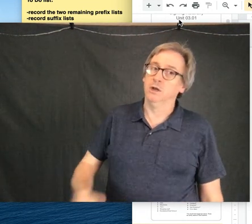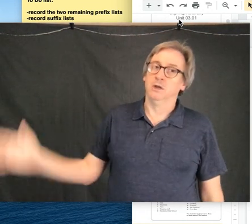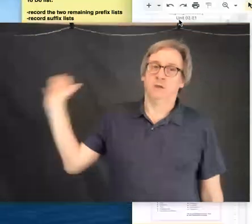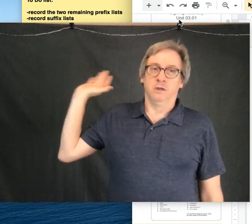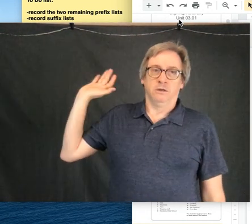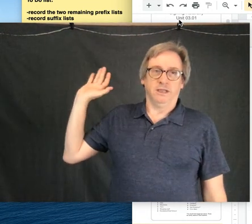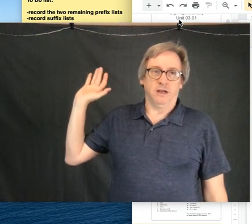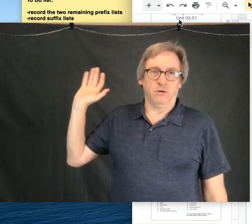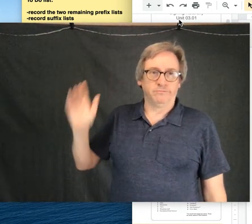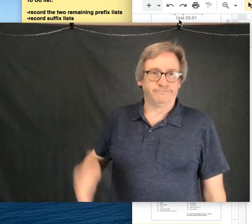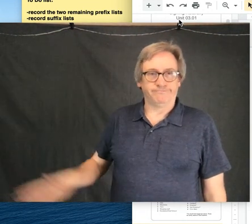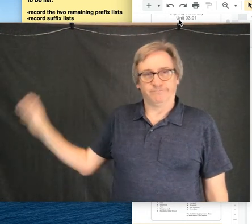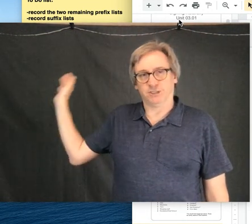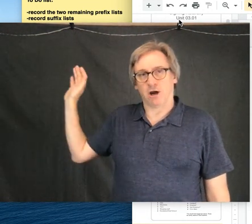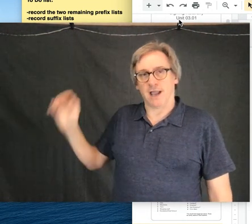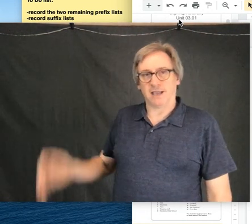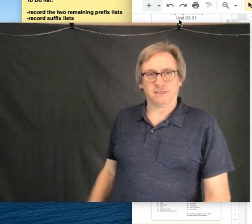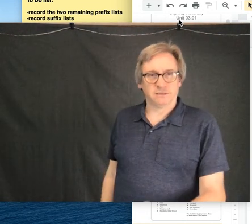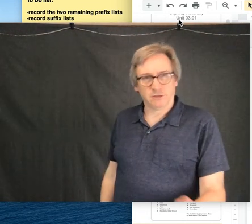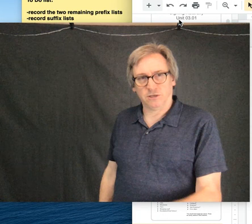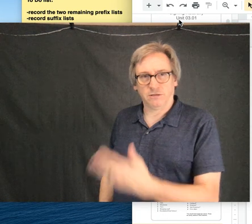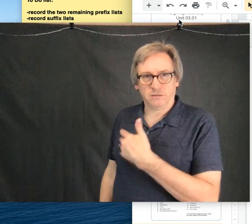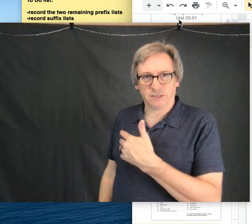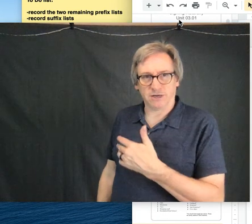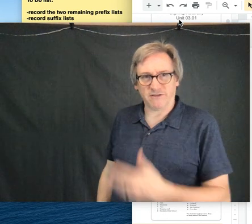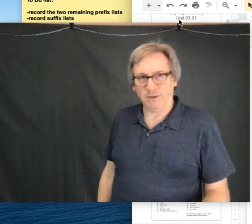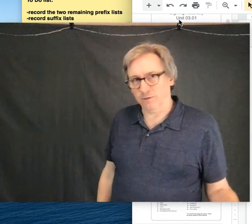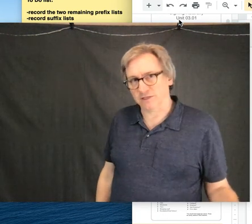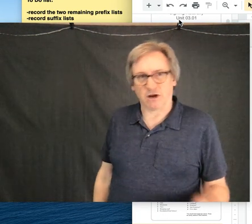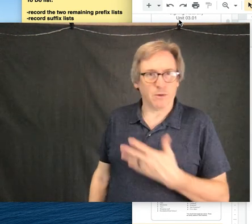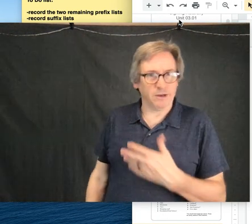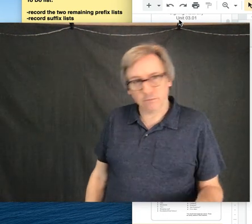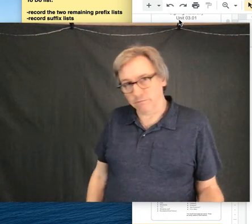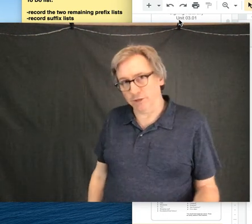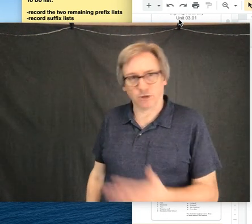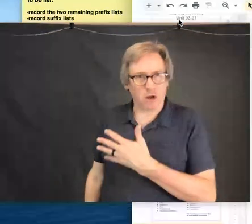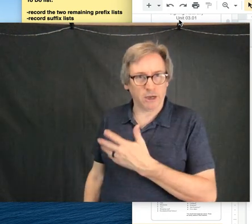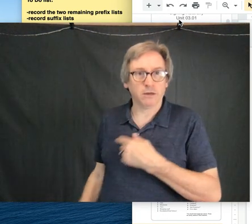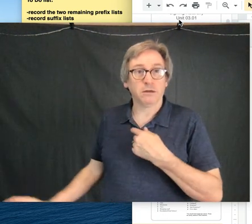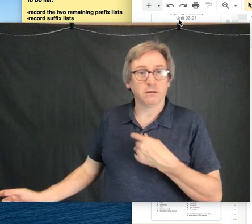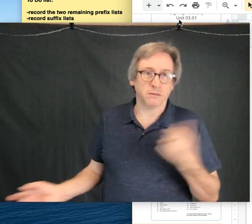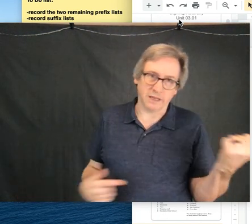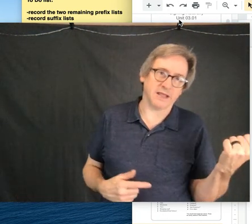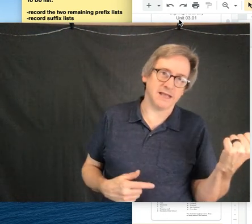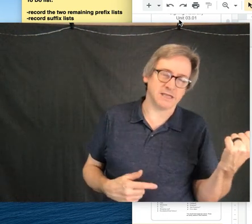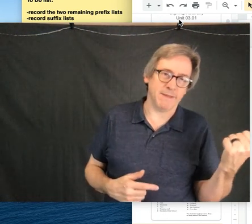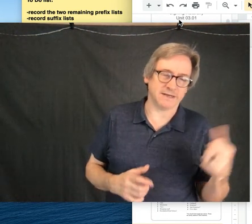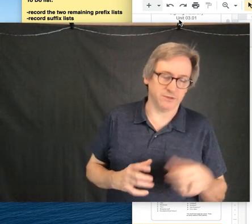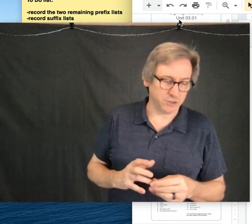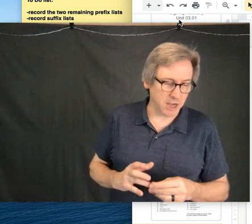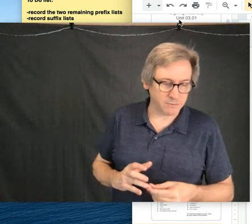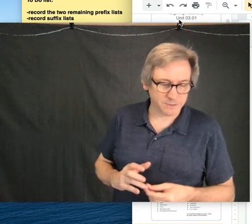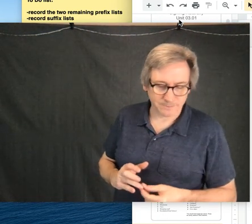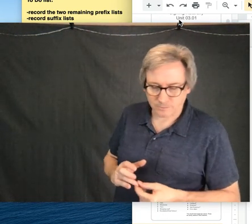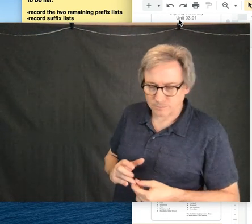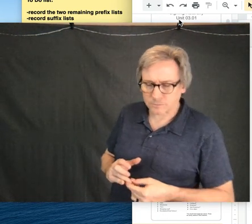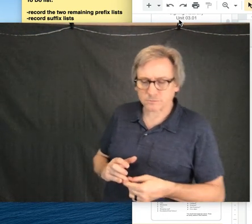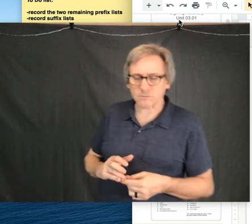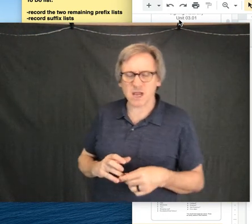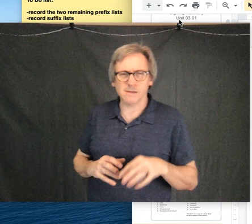II, sorry guys, sorry deaf people, sorry women, you're gone. Let the guys come back to their